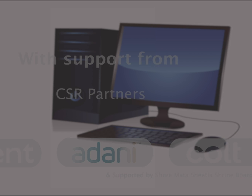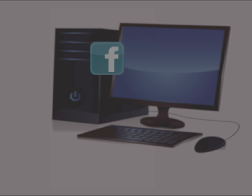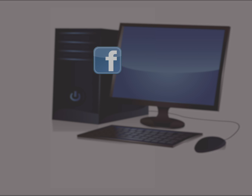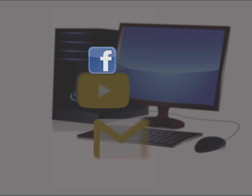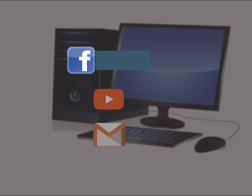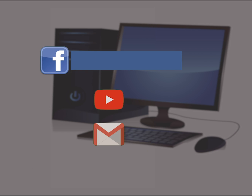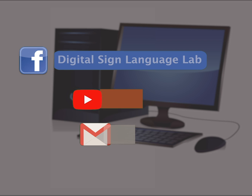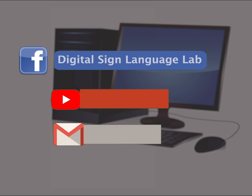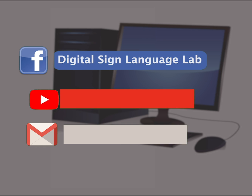Thank Thank you.